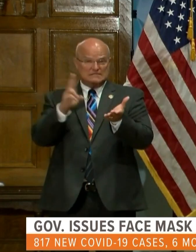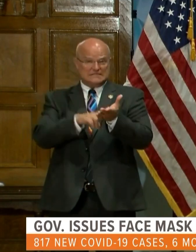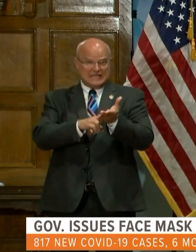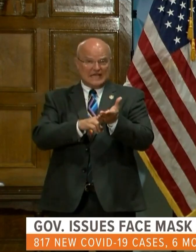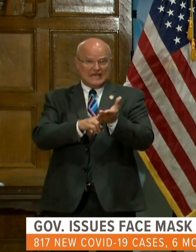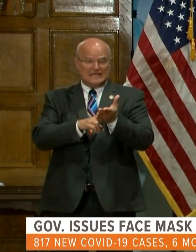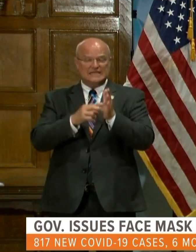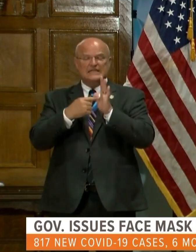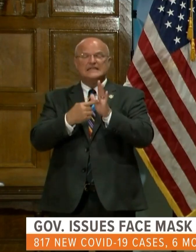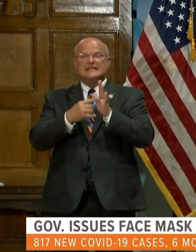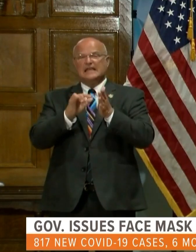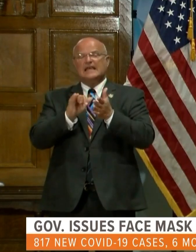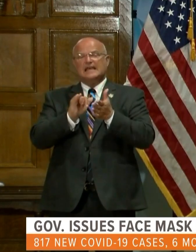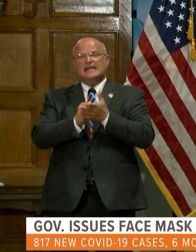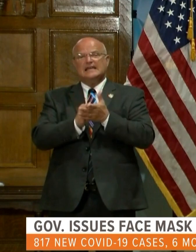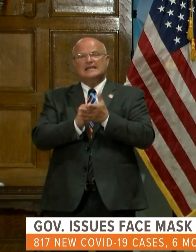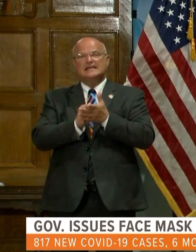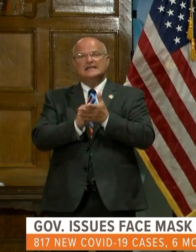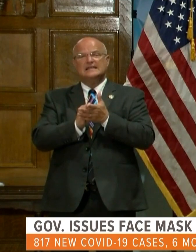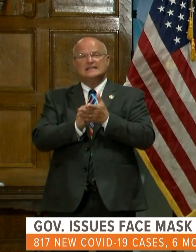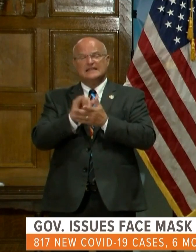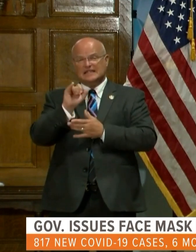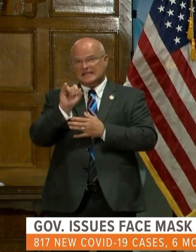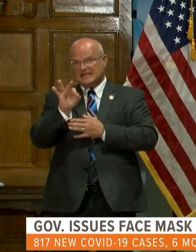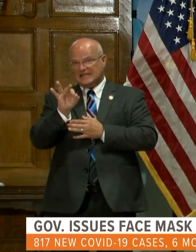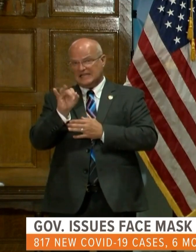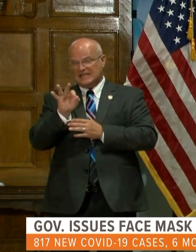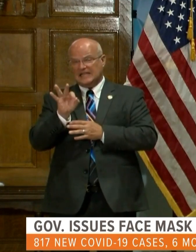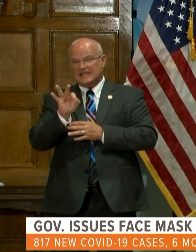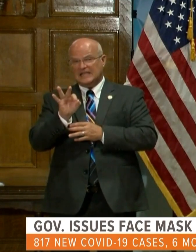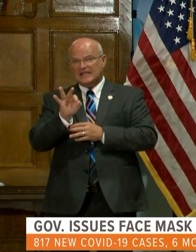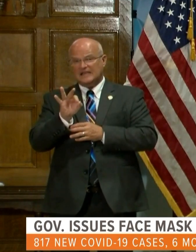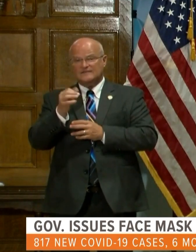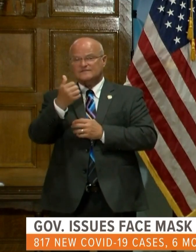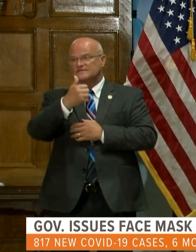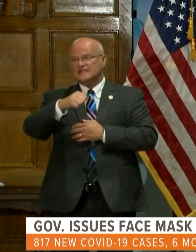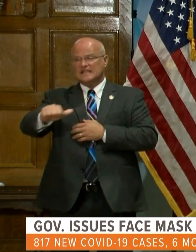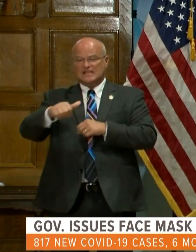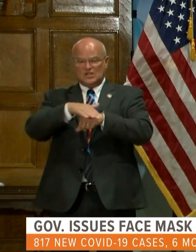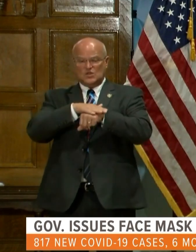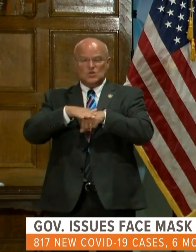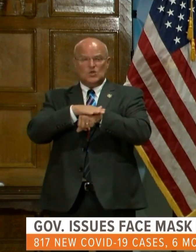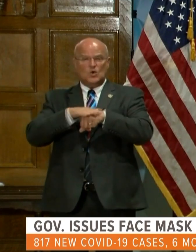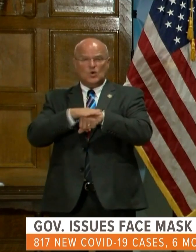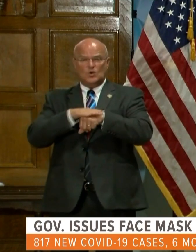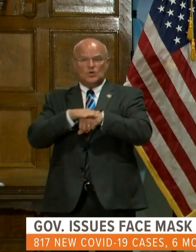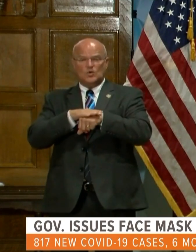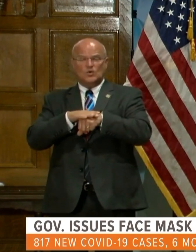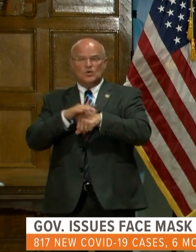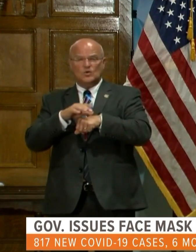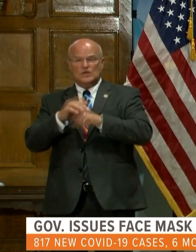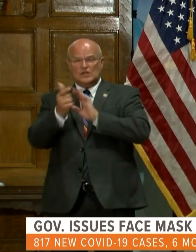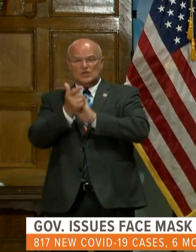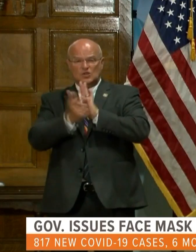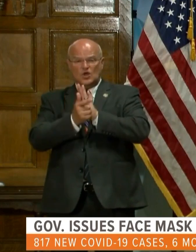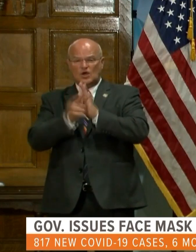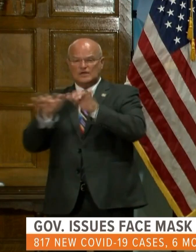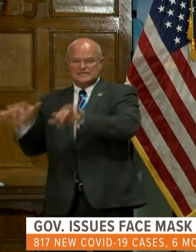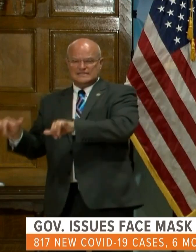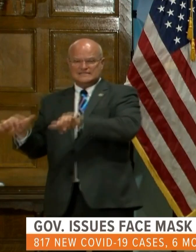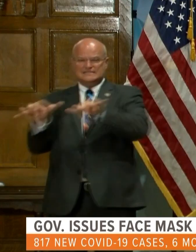sign indicates that if any local ordinance has to be consistent